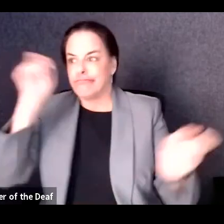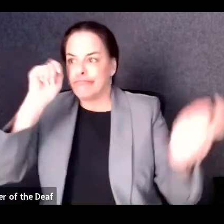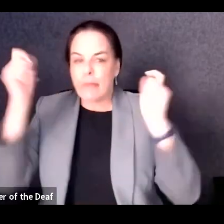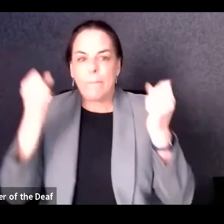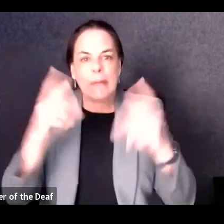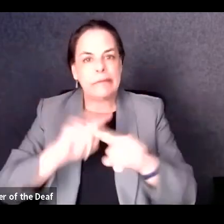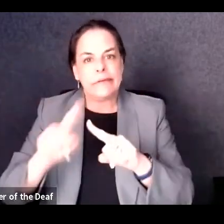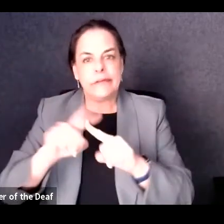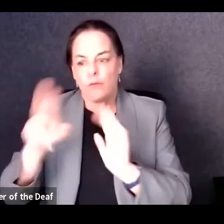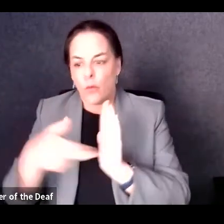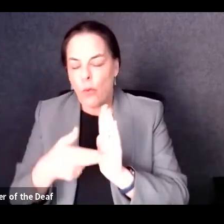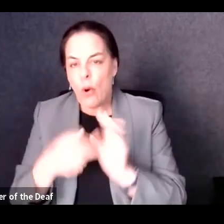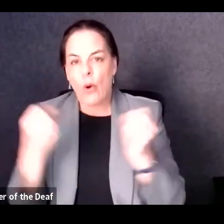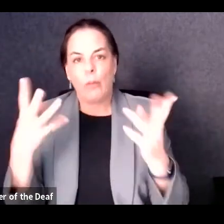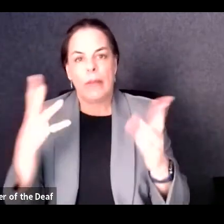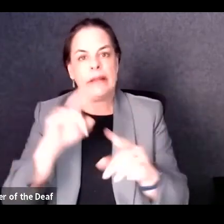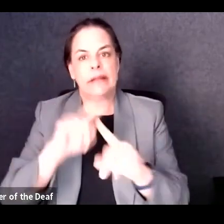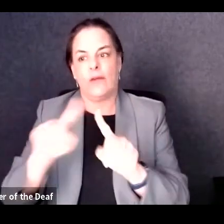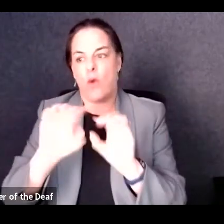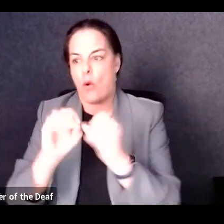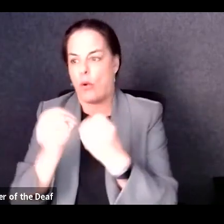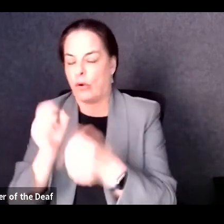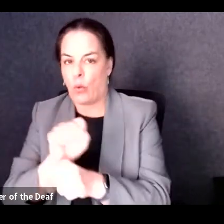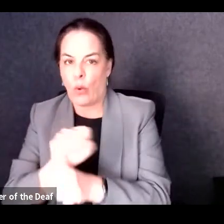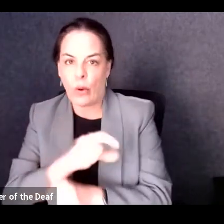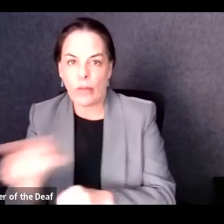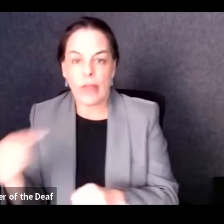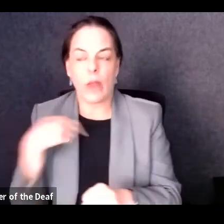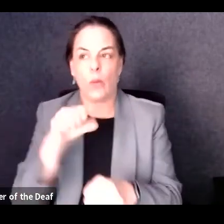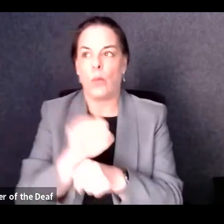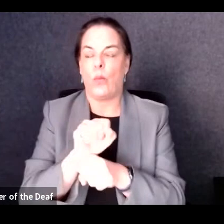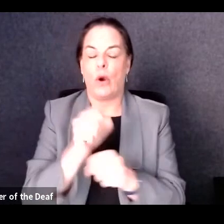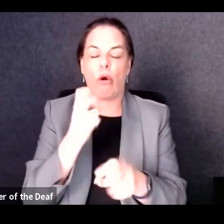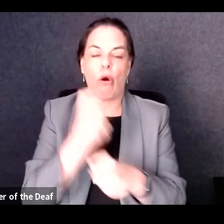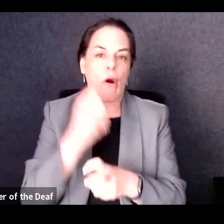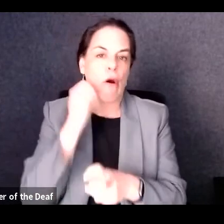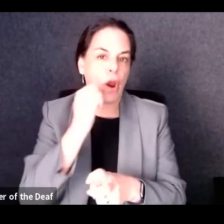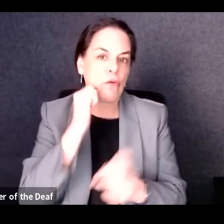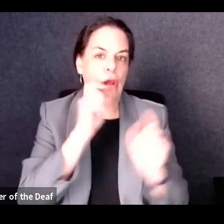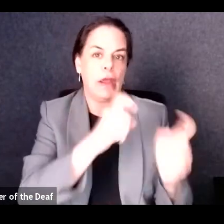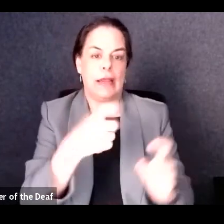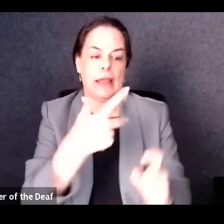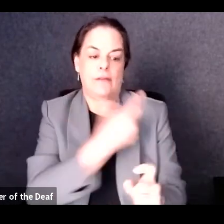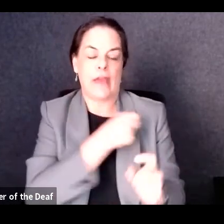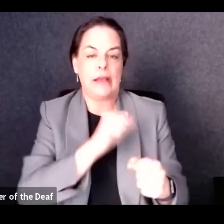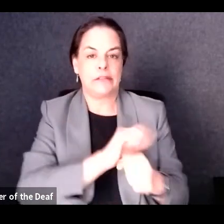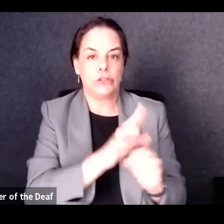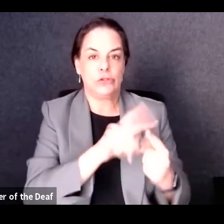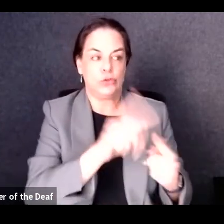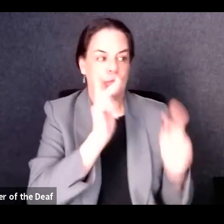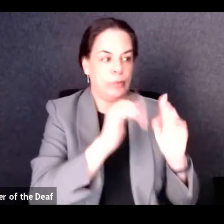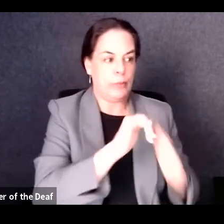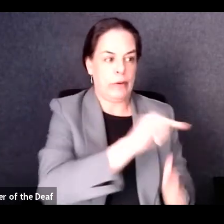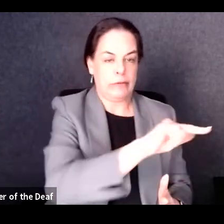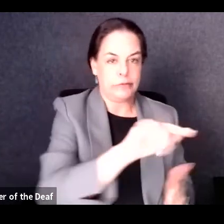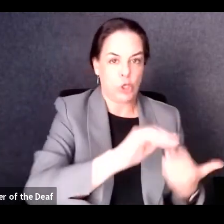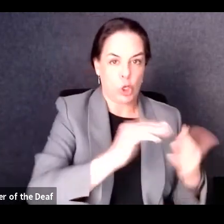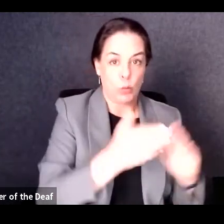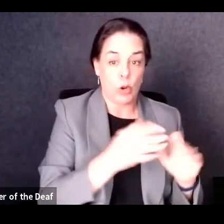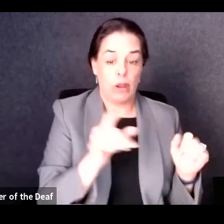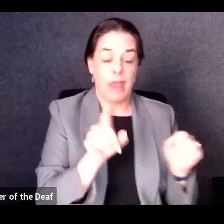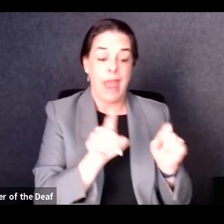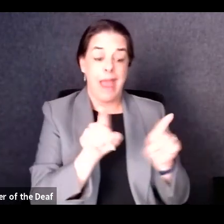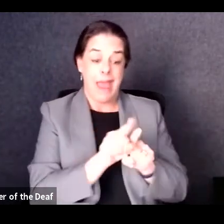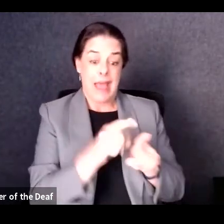vaccination efforts, we are working every day to provide more vaccines to those in our community whether that's as the primary